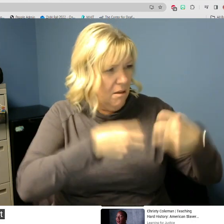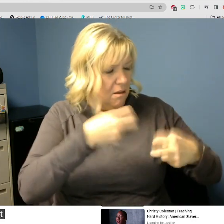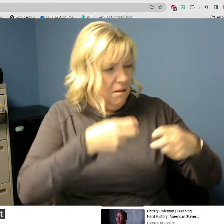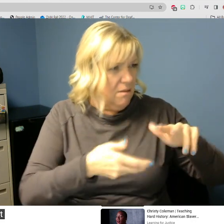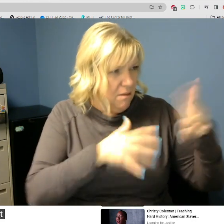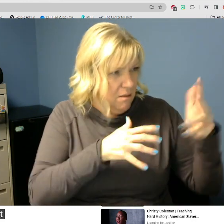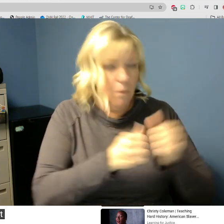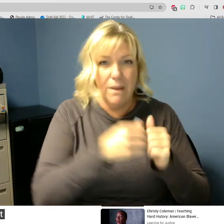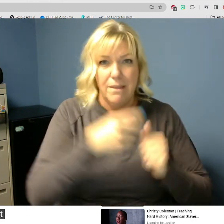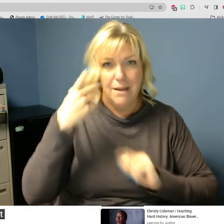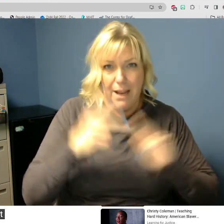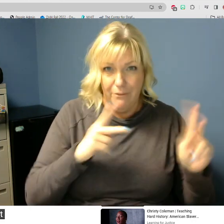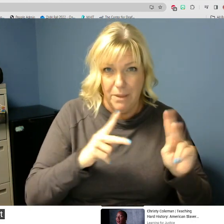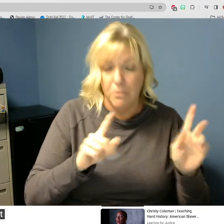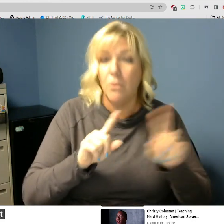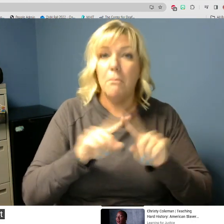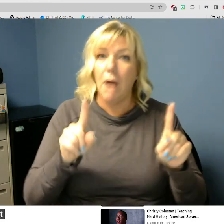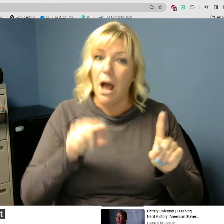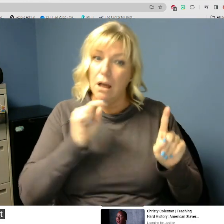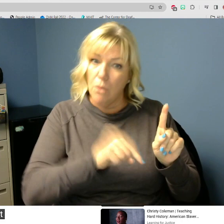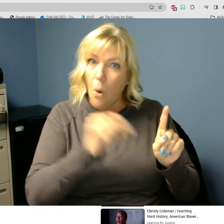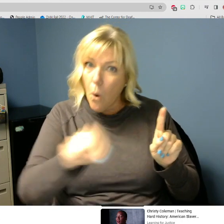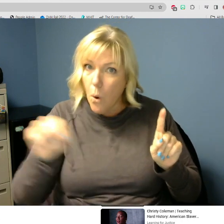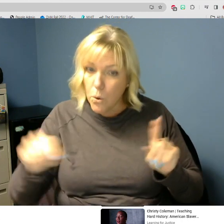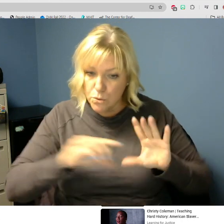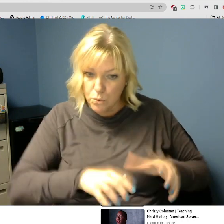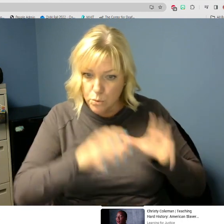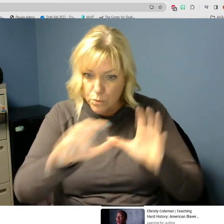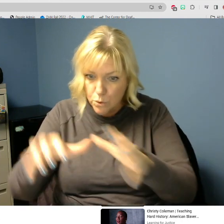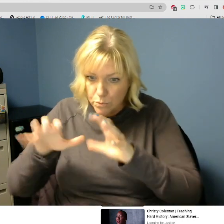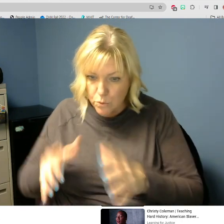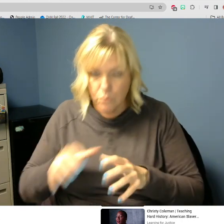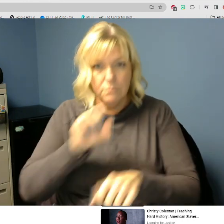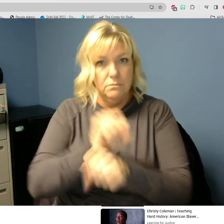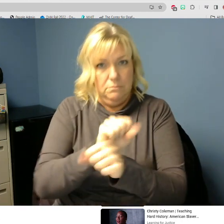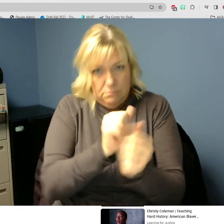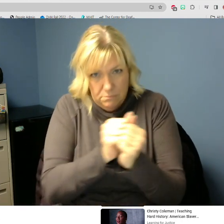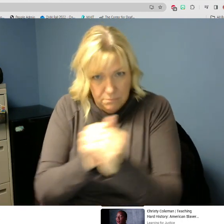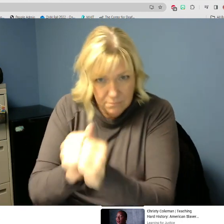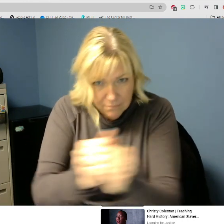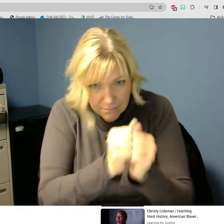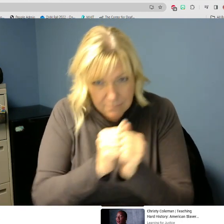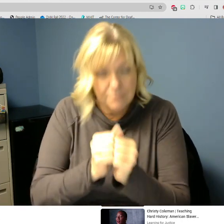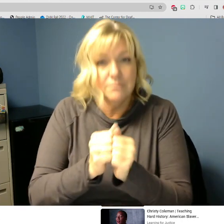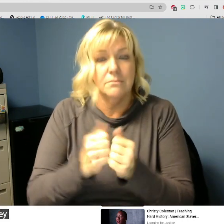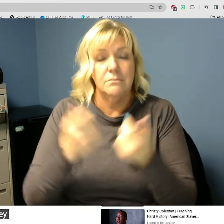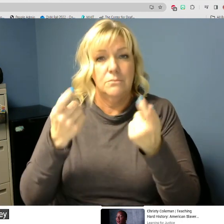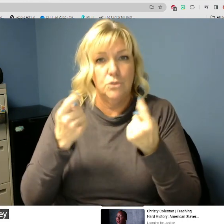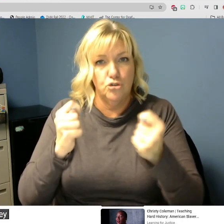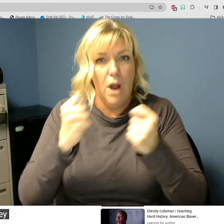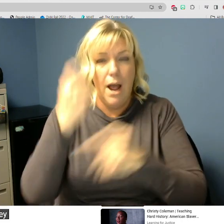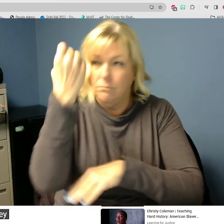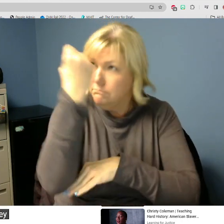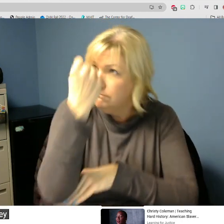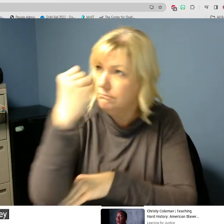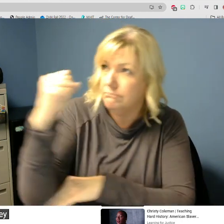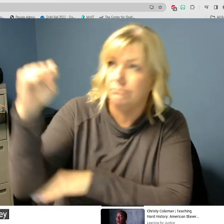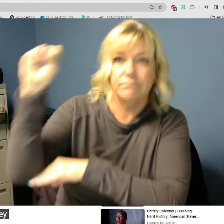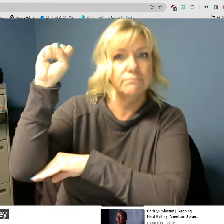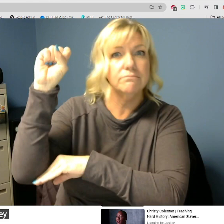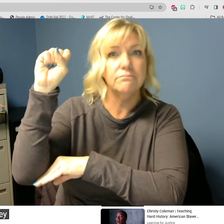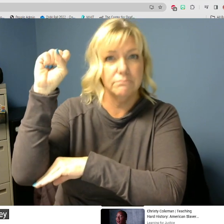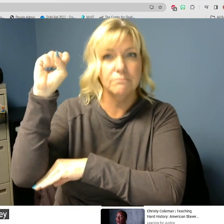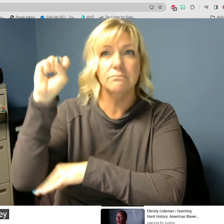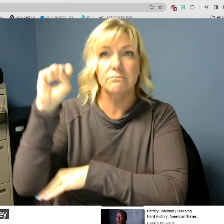again, these three groups, current indentured servants, ex-indentured servants, and enslaved peoples, get together, rise up, call themselves